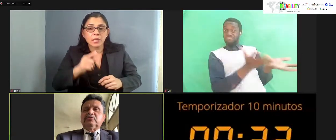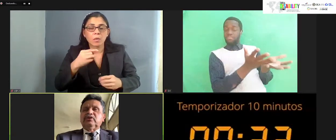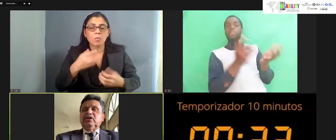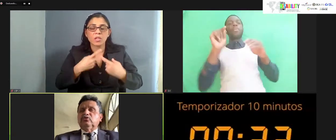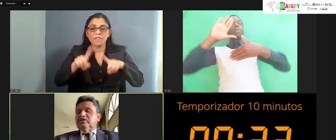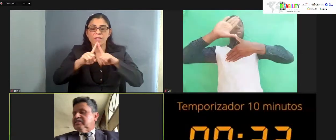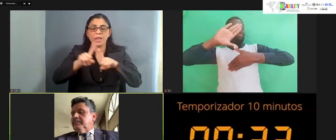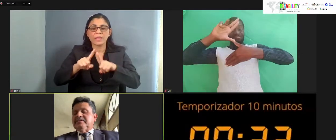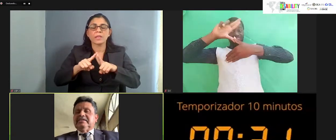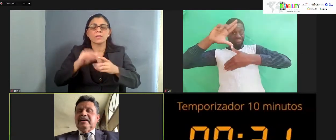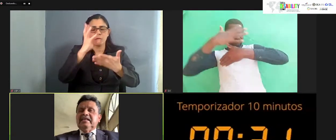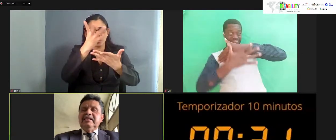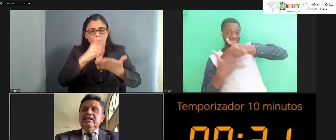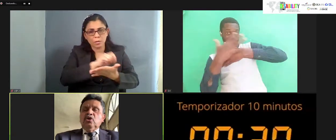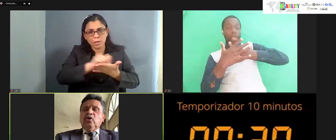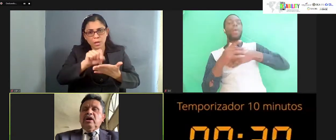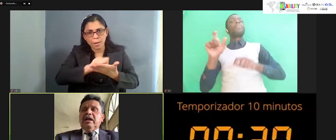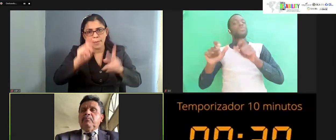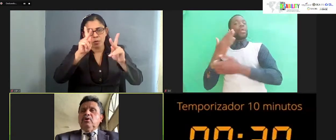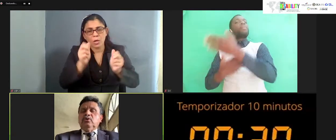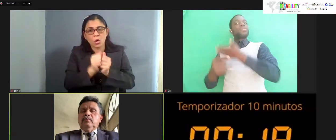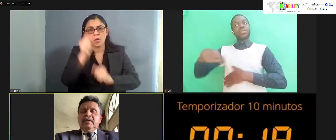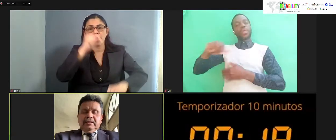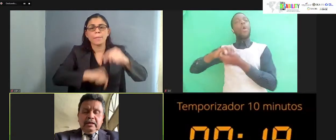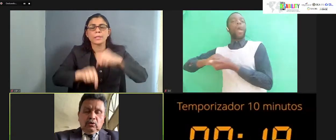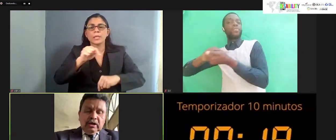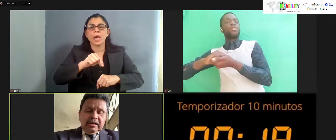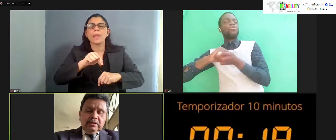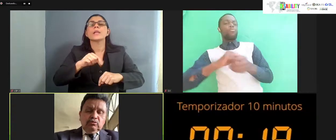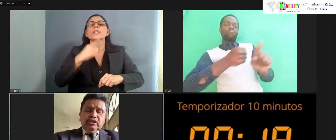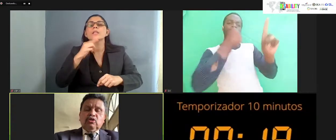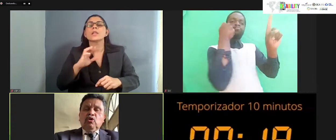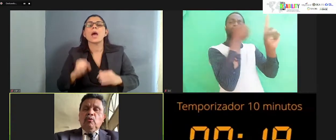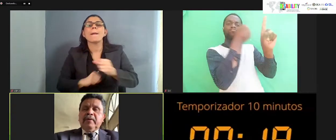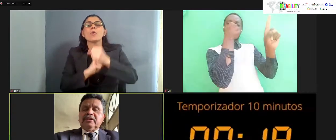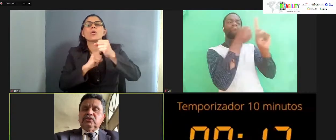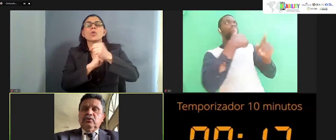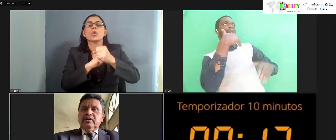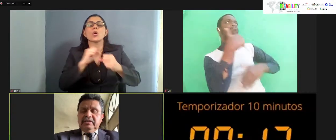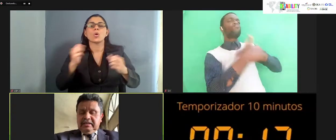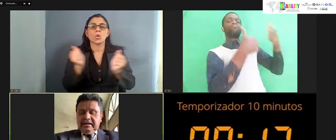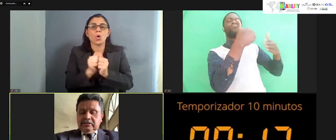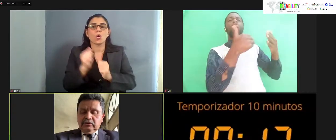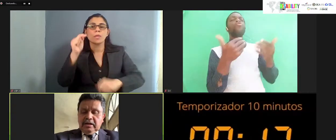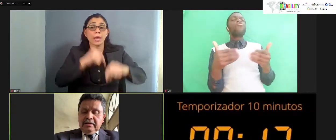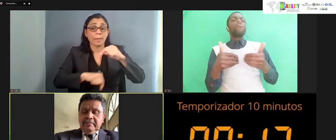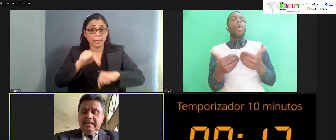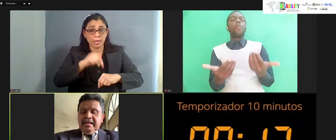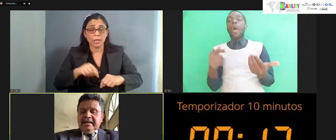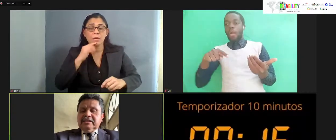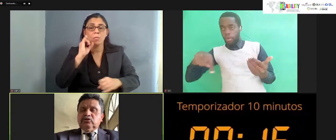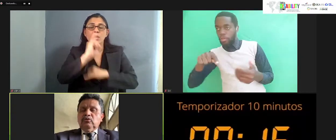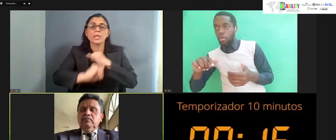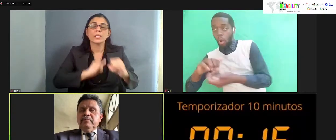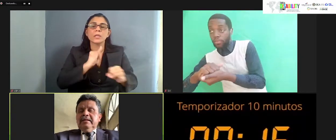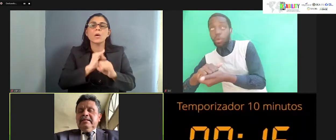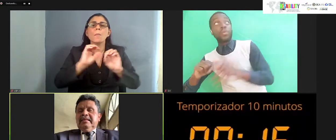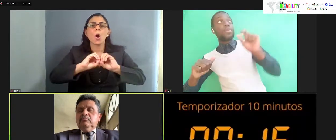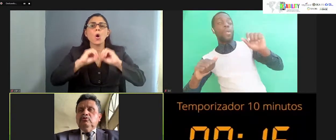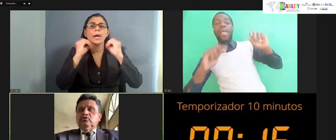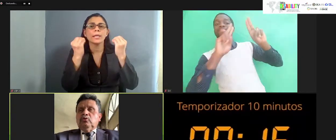incidence of organizations of persons with disabilities with the support of copyright international